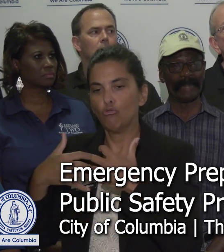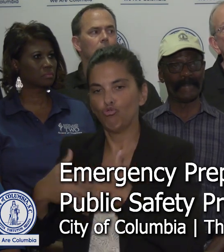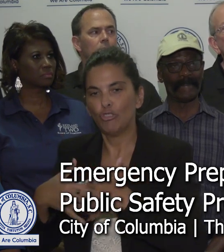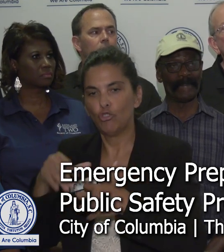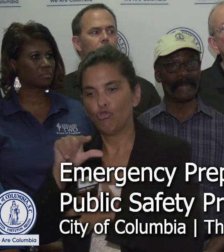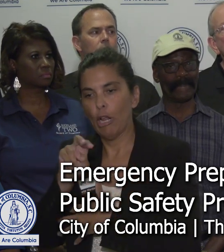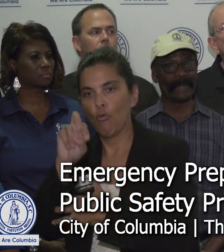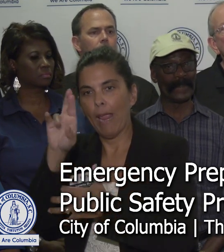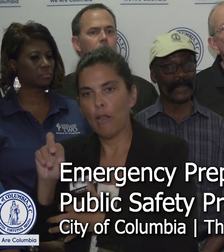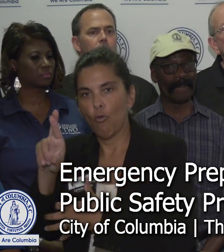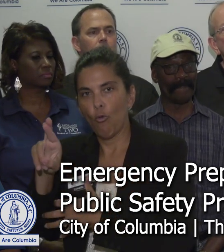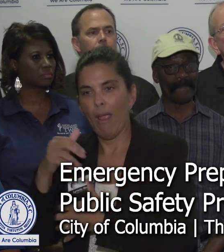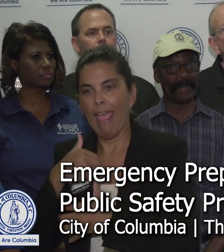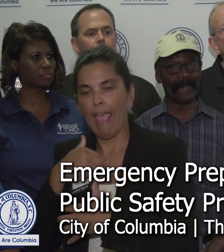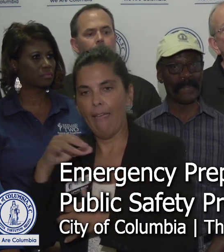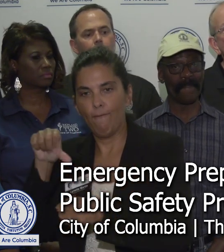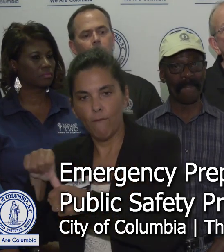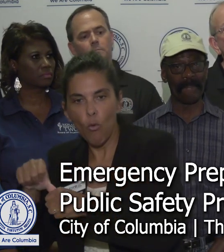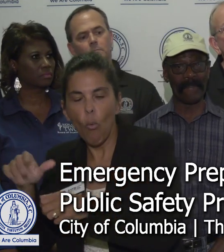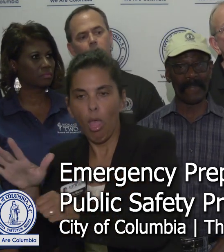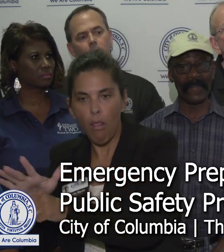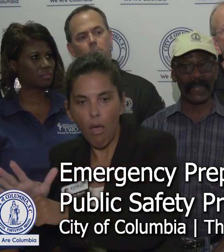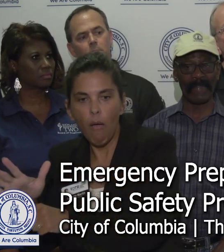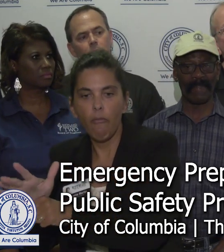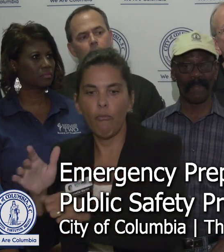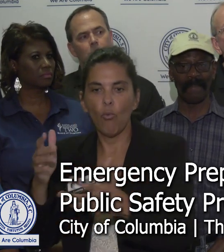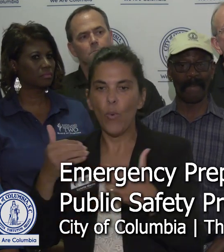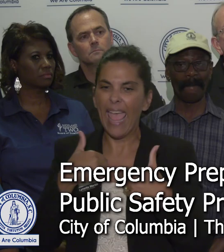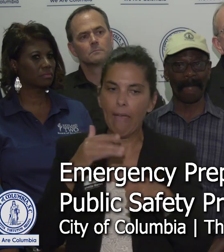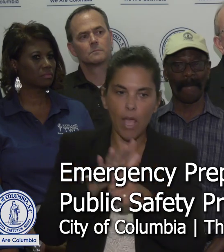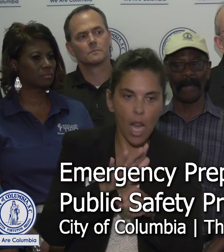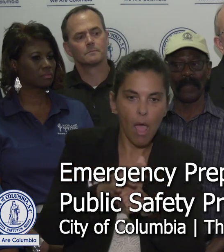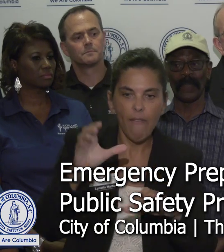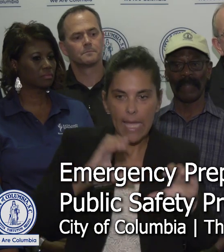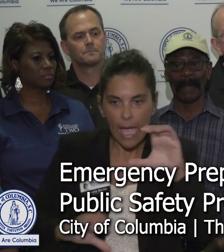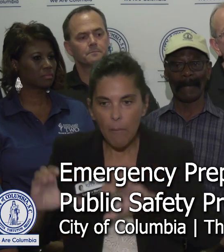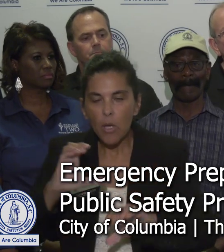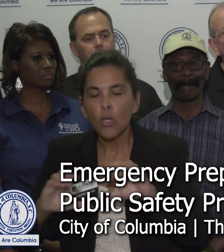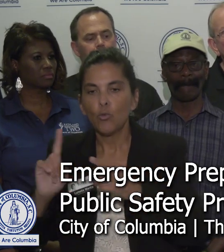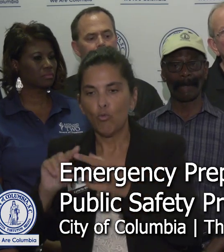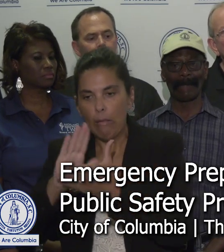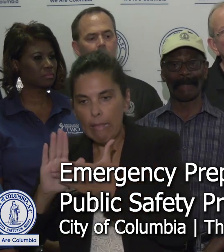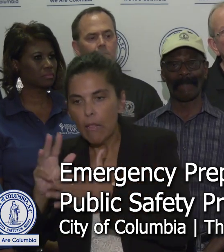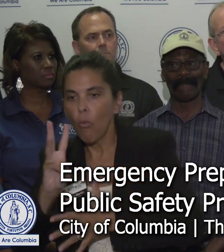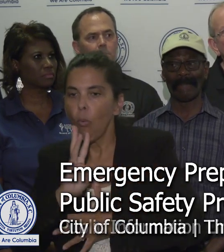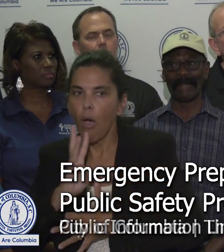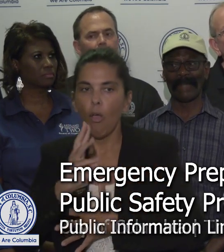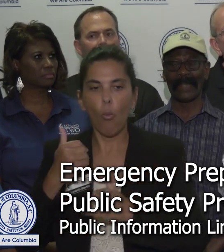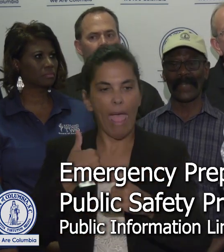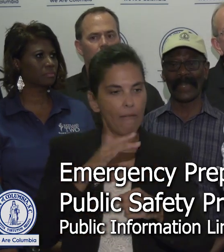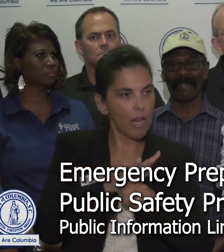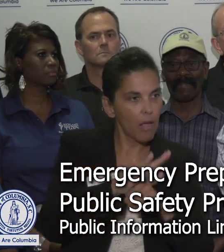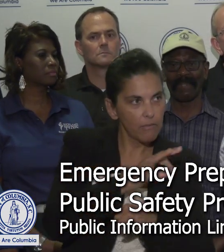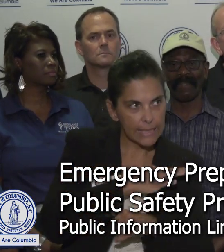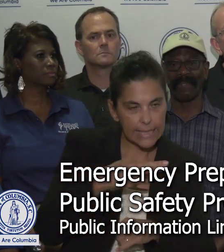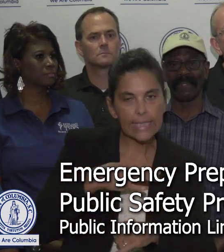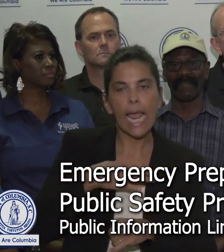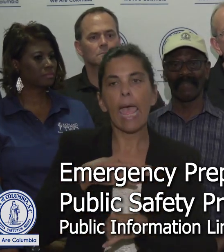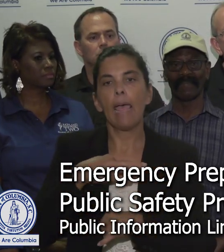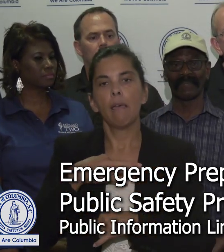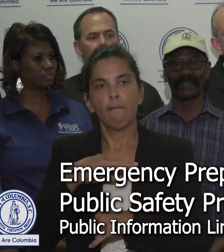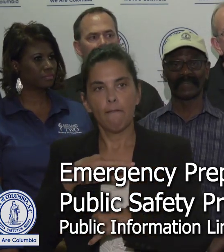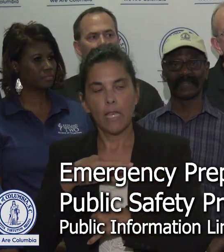equipment. We have an ample supply of treatment chemicals and supplies. We have staffing plans in place in case